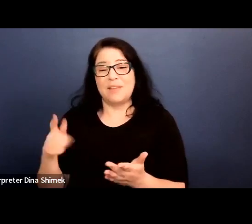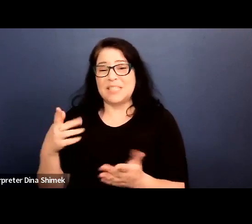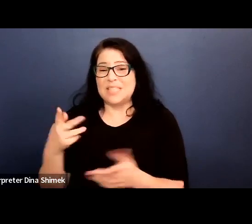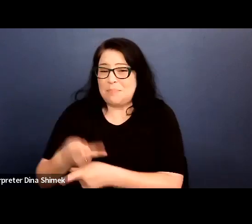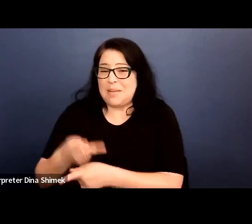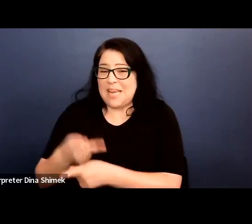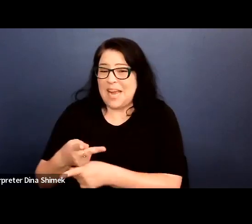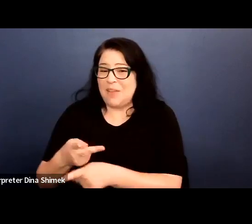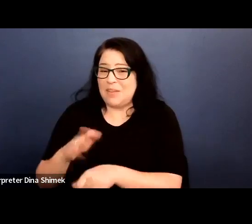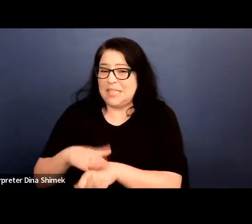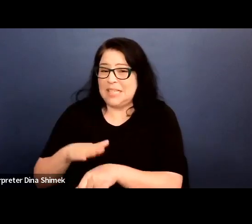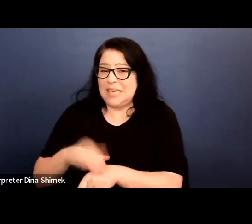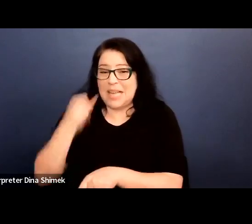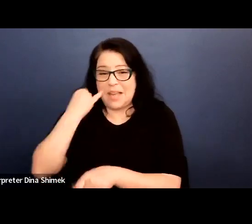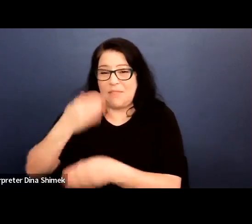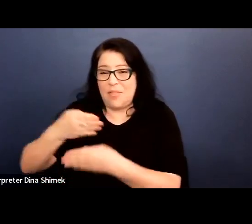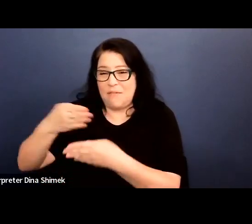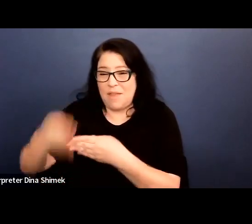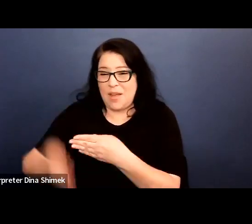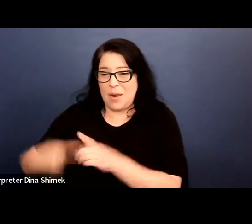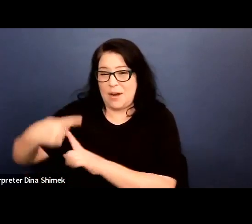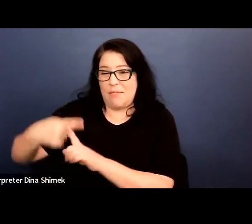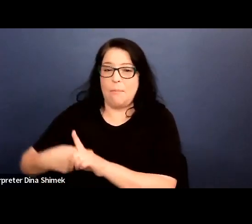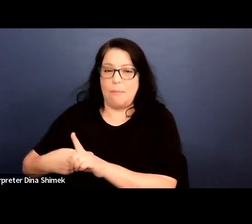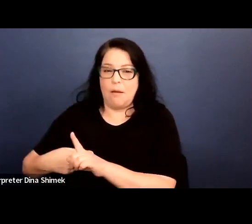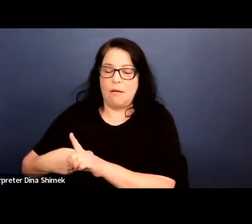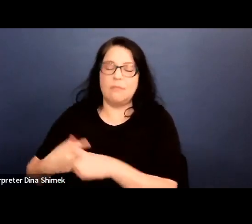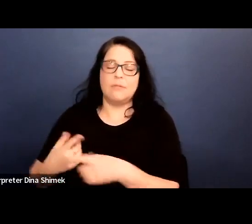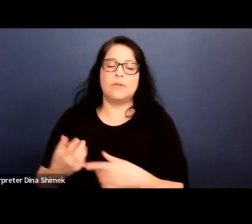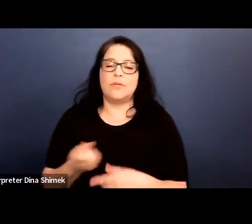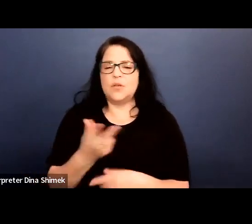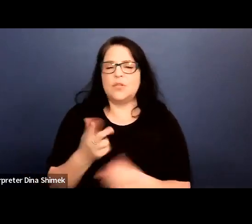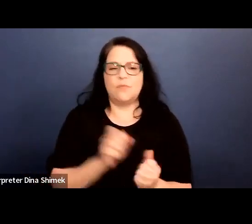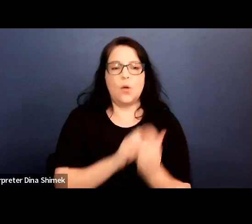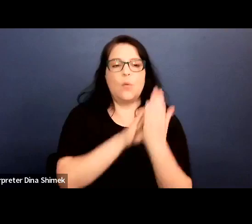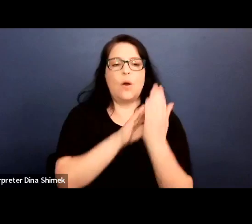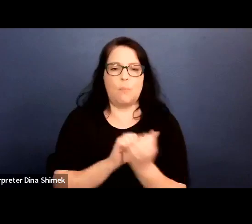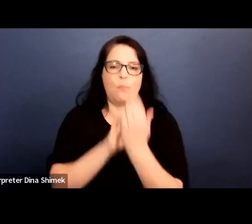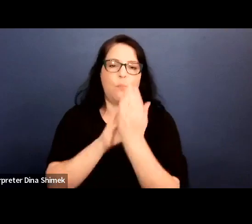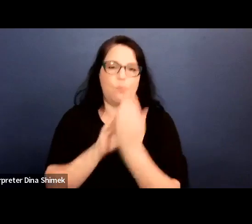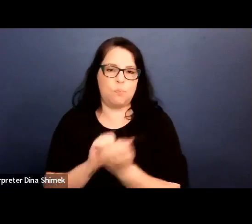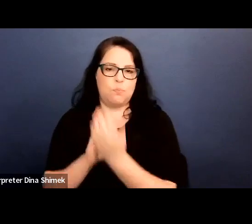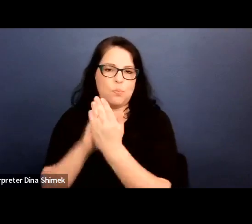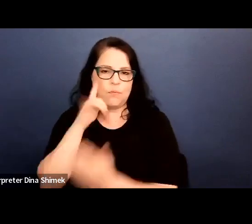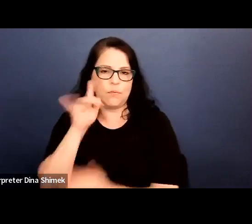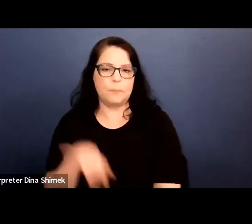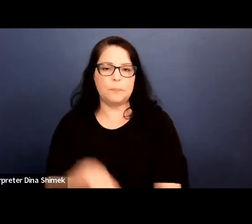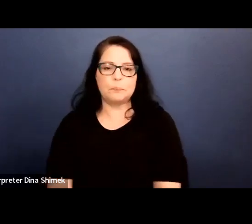getting towards the end of the month. So, but yeah, there's quite a few ways you can go about doing it.